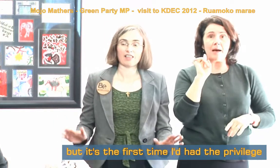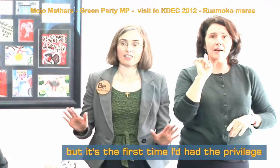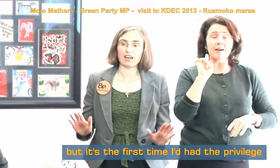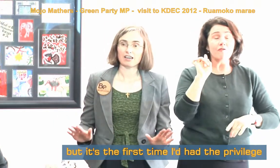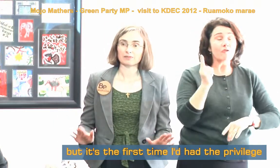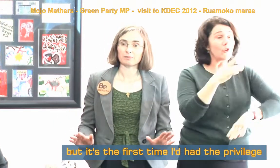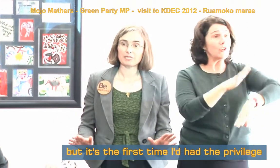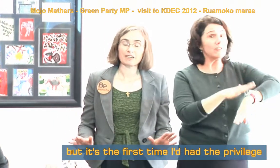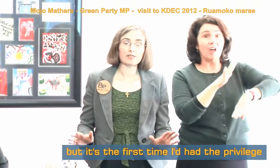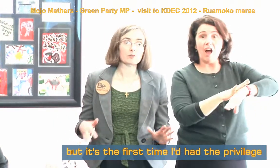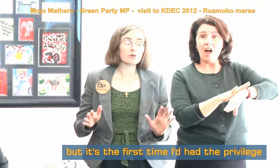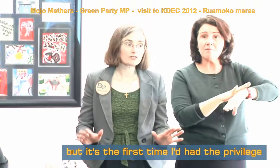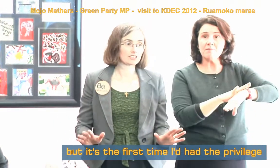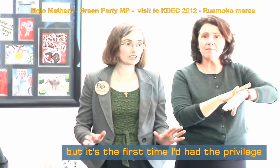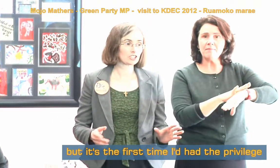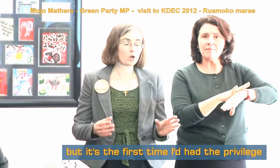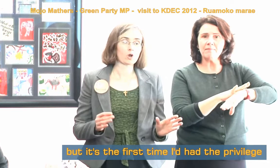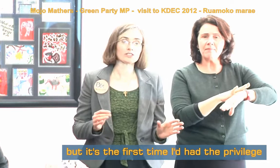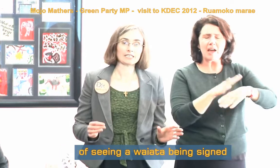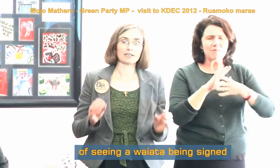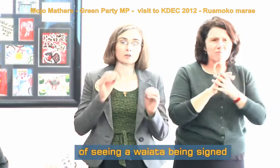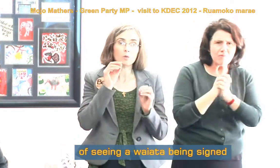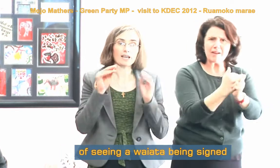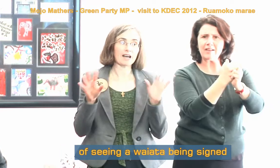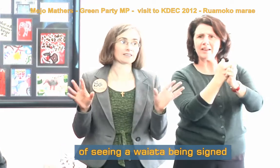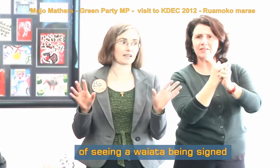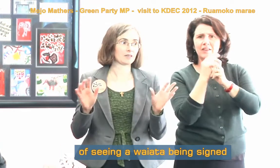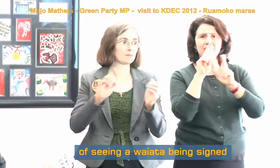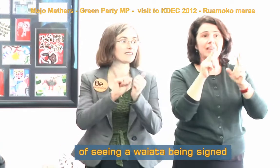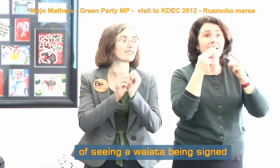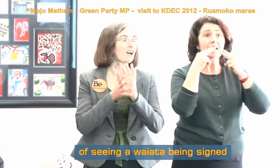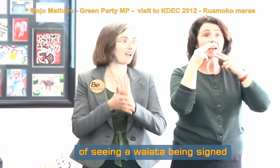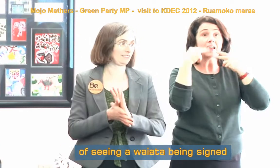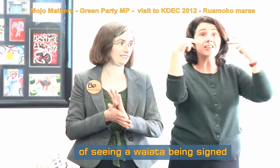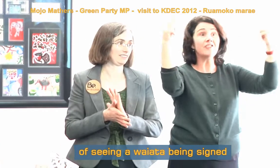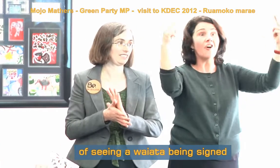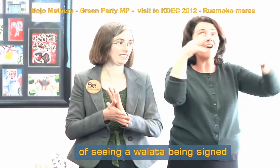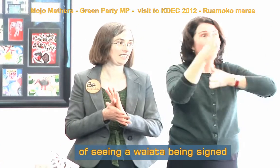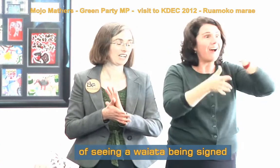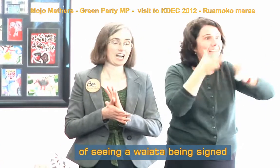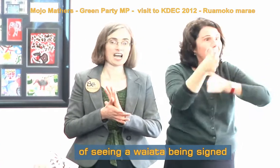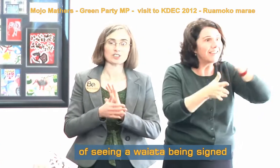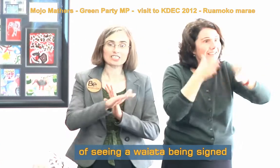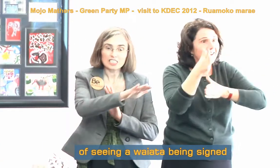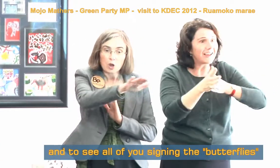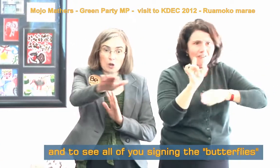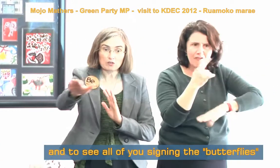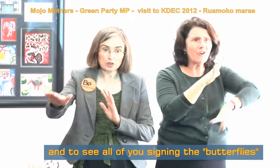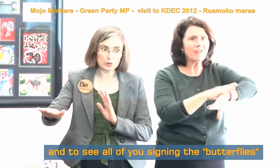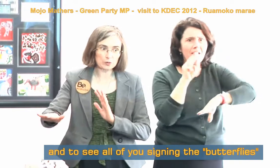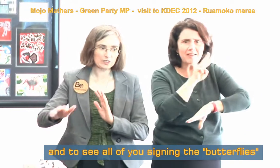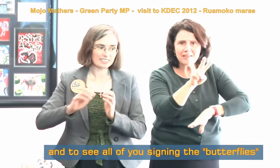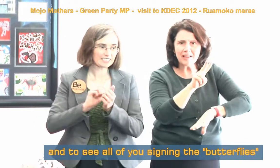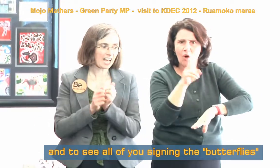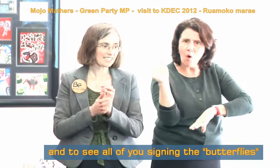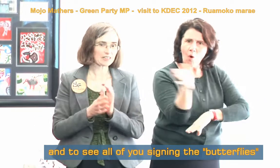that I have the privilege of seeing the Raiyata being signed. And to see all of